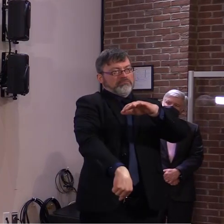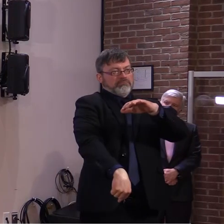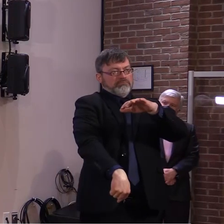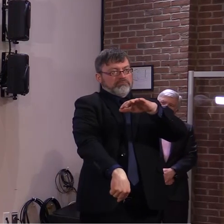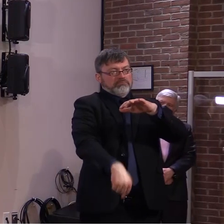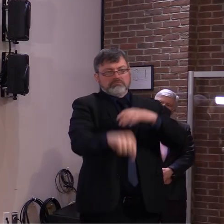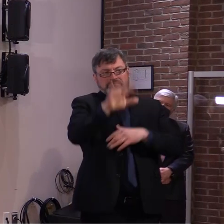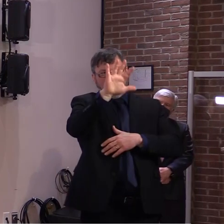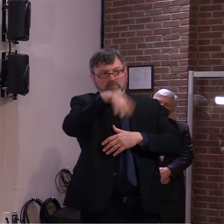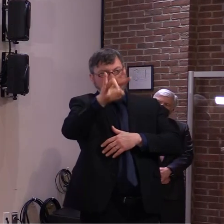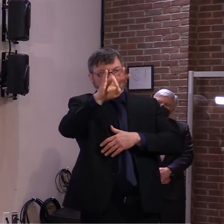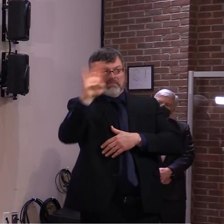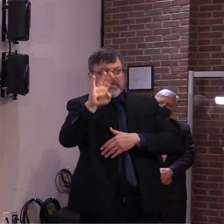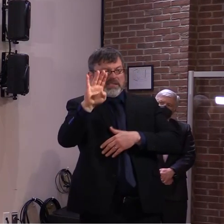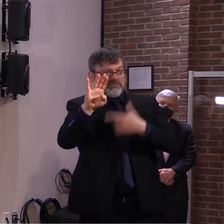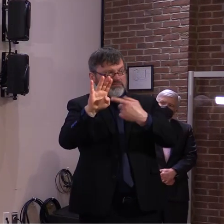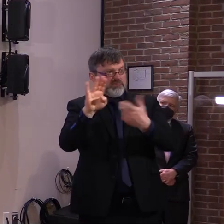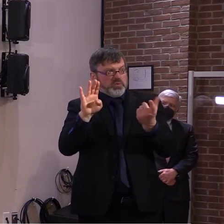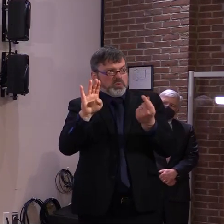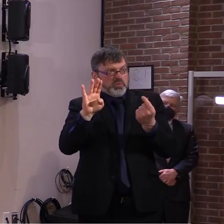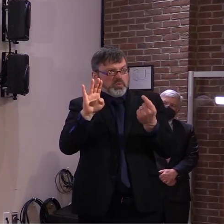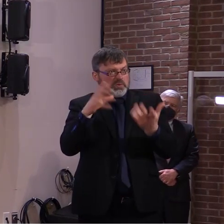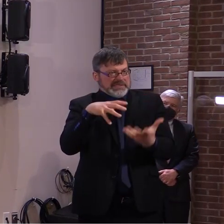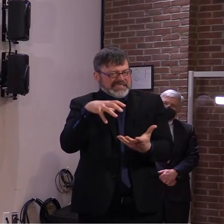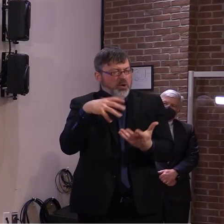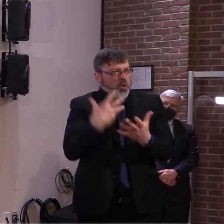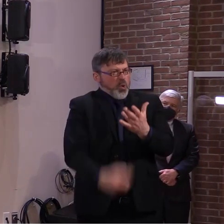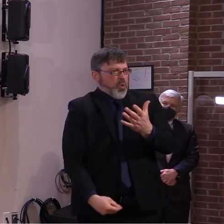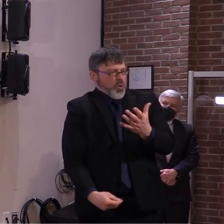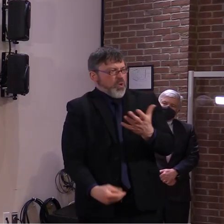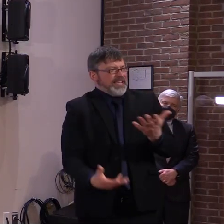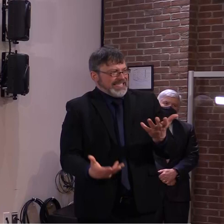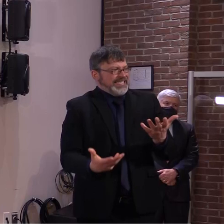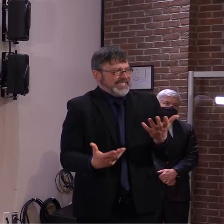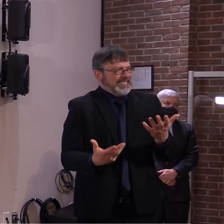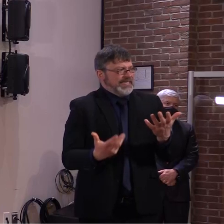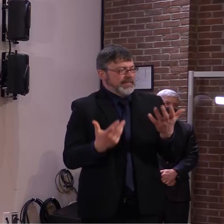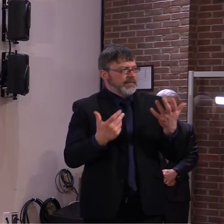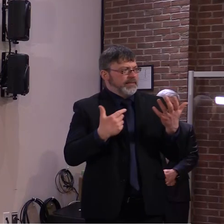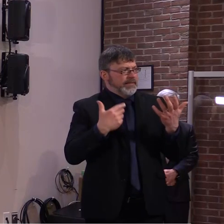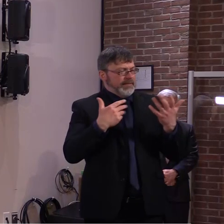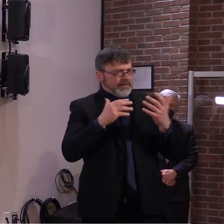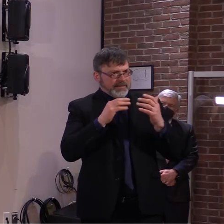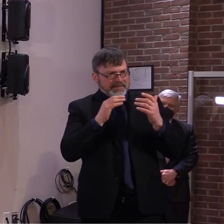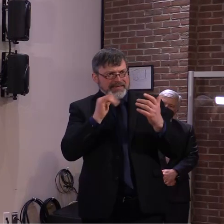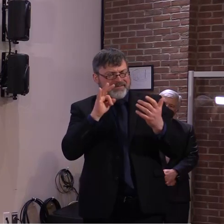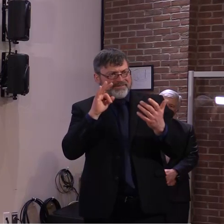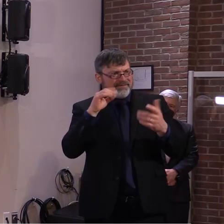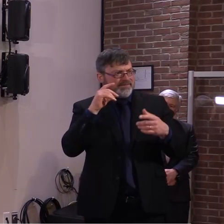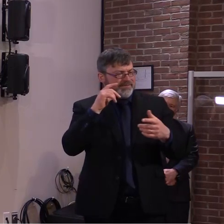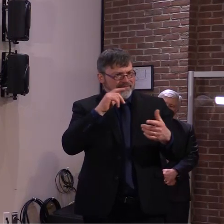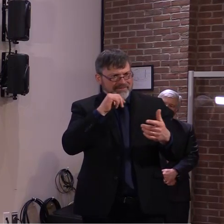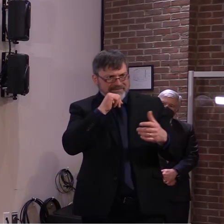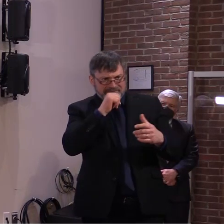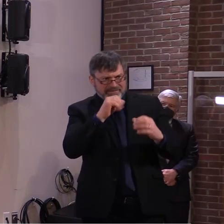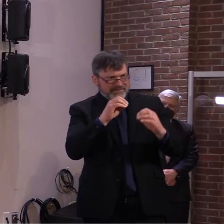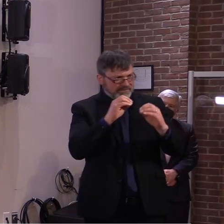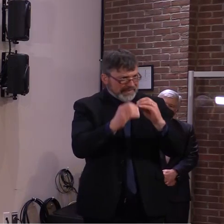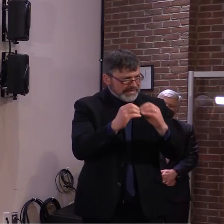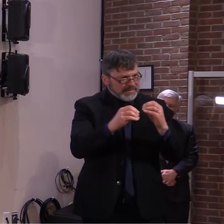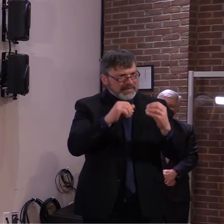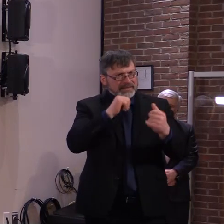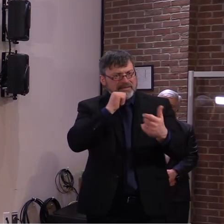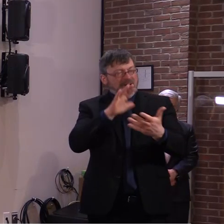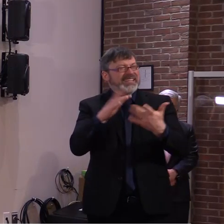to be, we're going to be facing insolvency, and that's something that we can't let happen. In terms of being